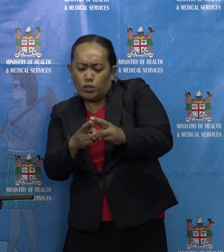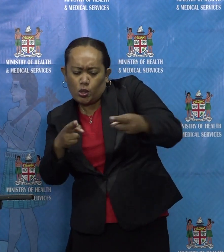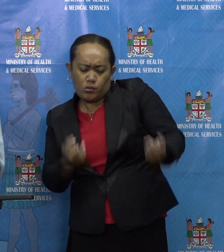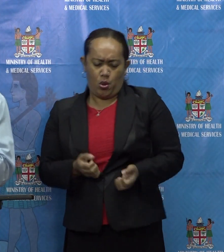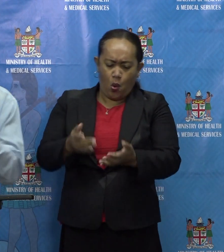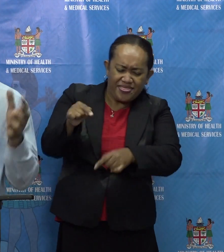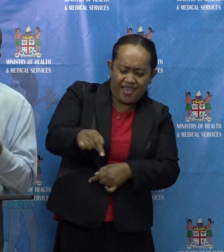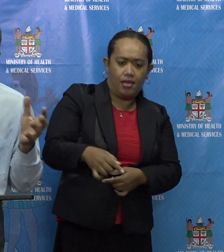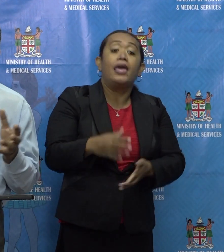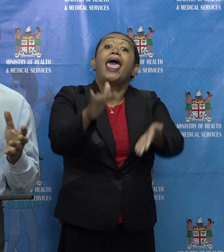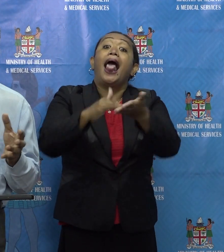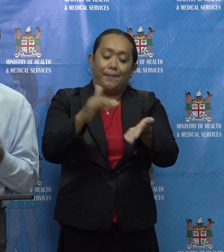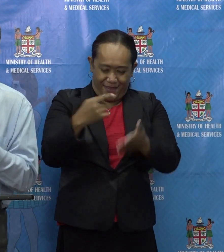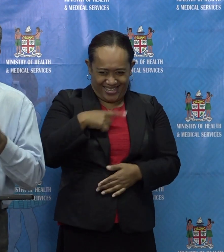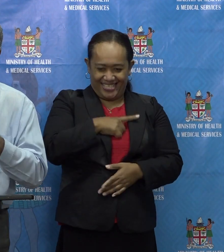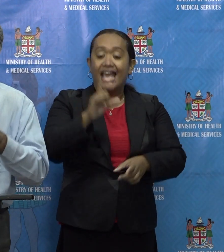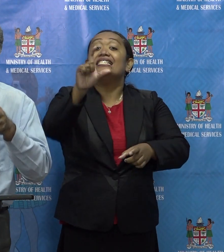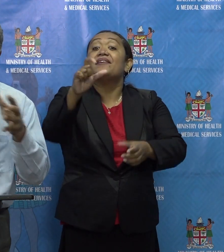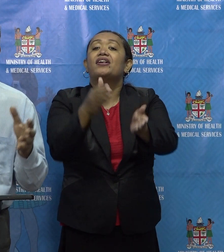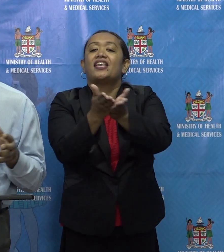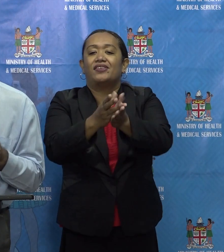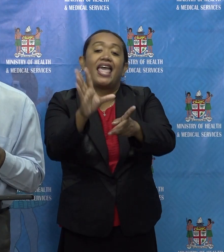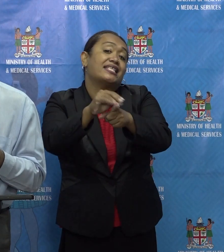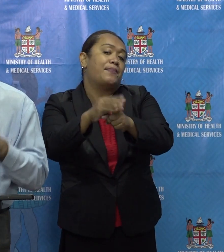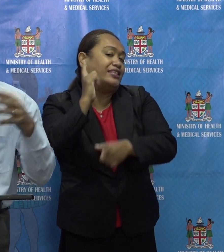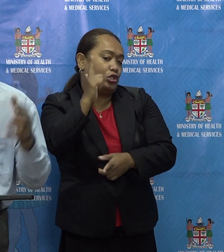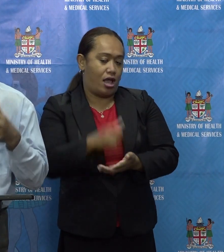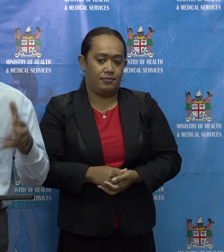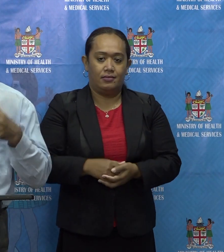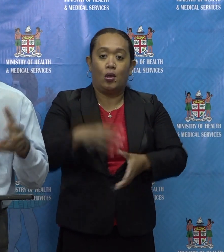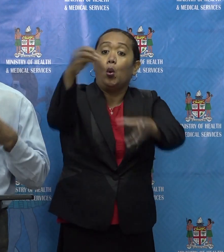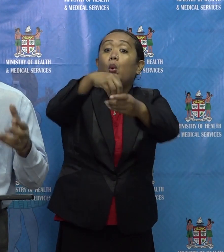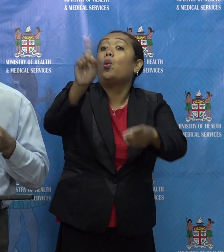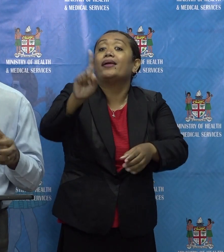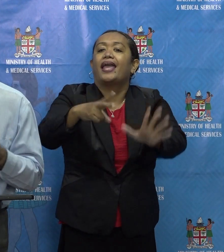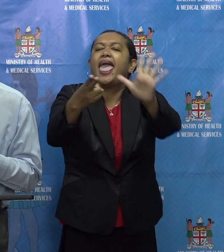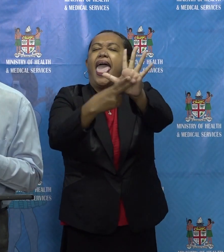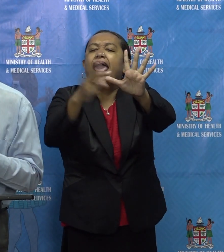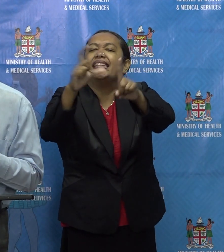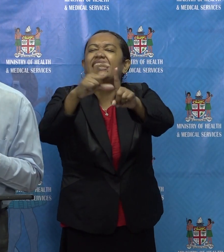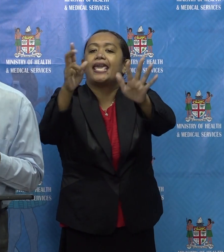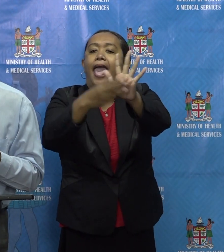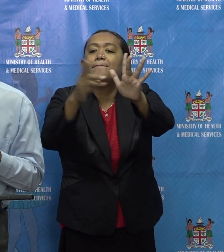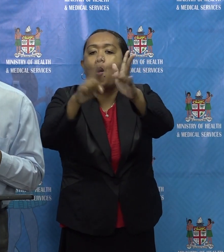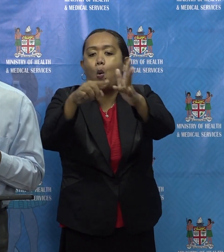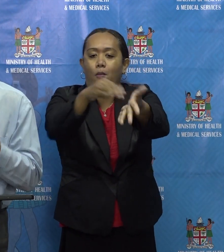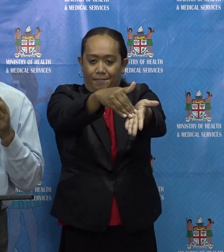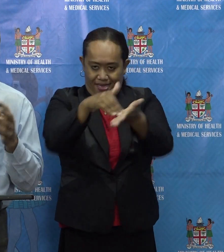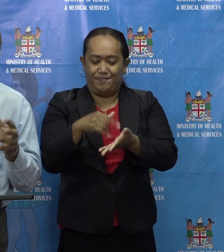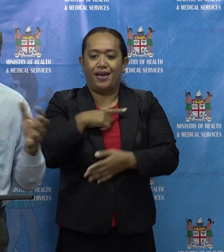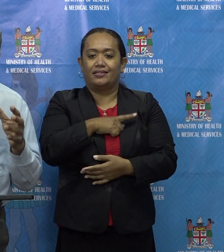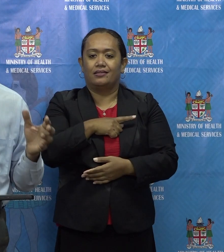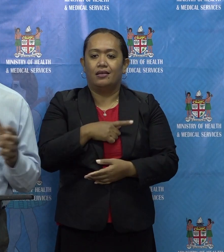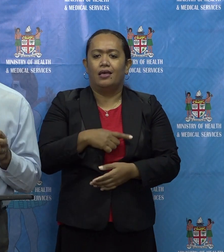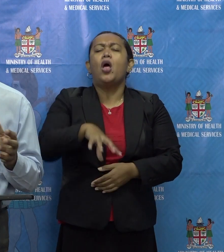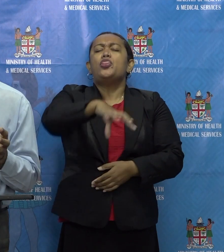to go. They're helping us pull that together, especially those people out at the NDMO, because they do a lot of hurricane cyclone response. So we've got